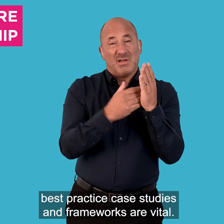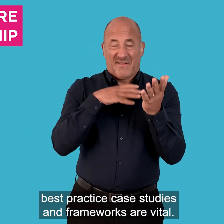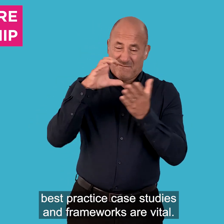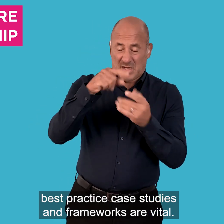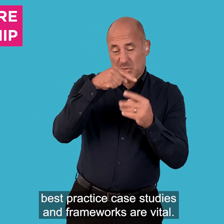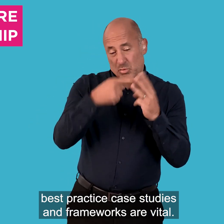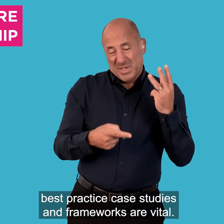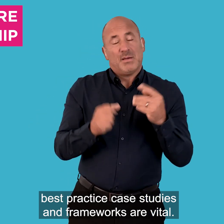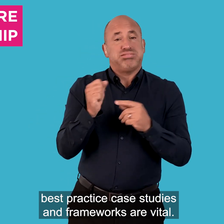are vital.